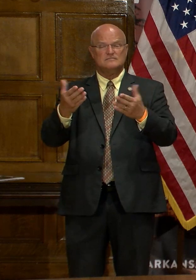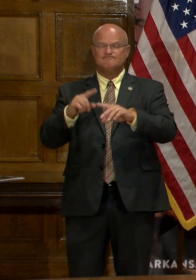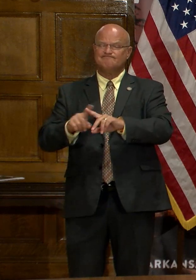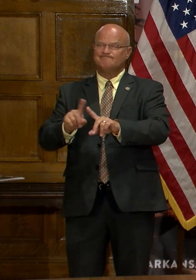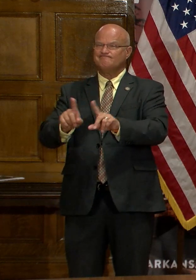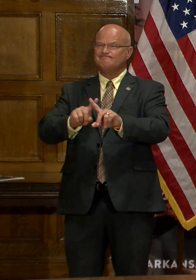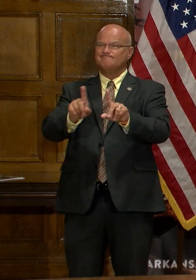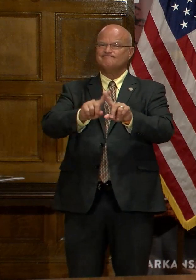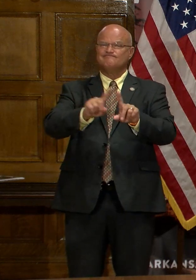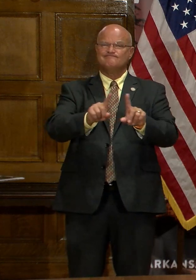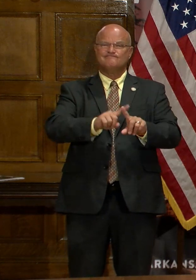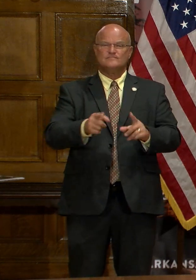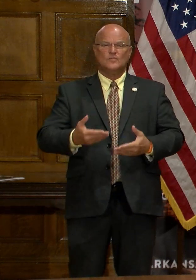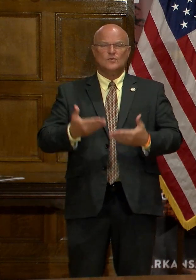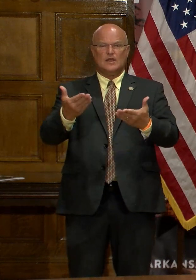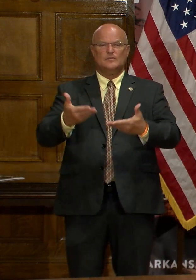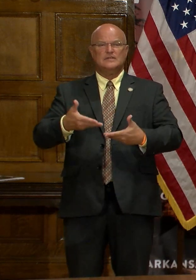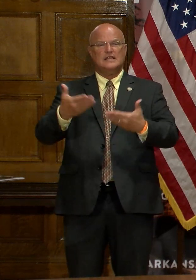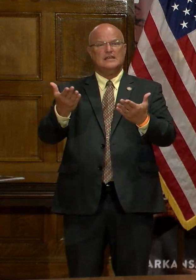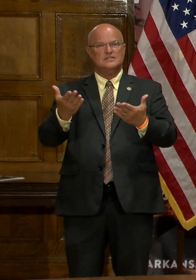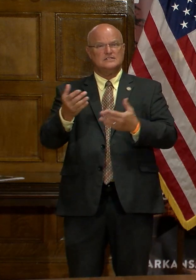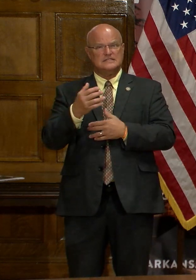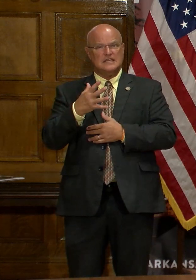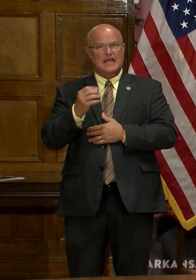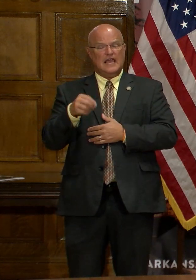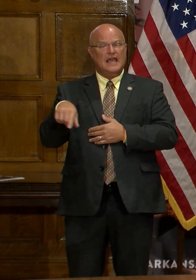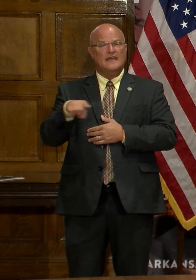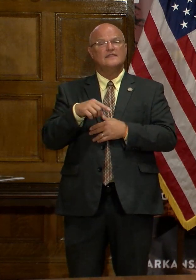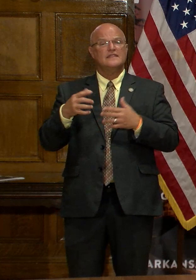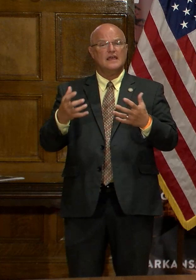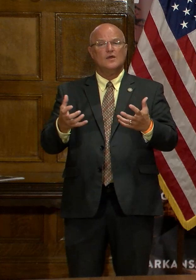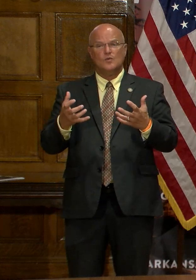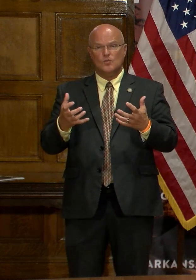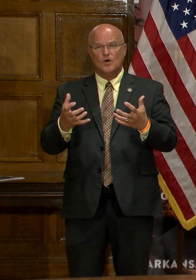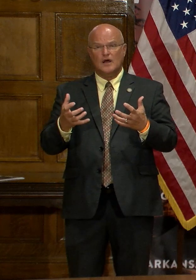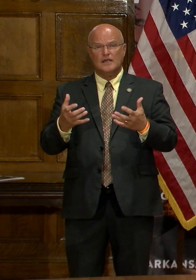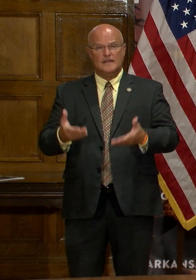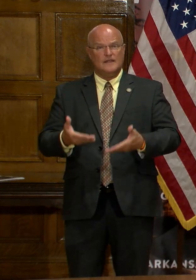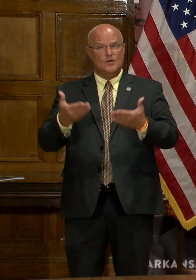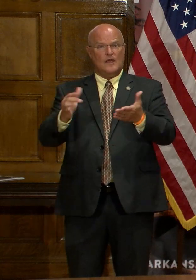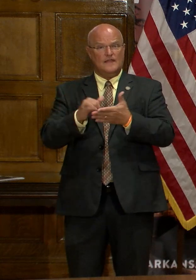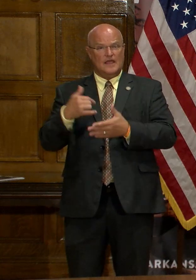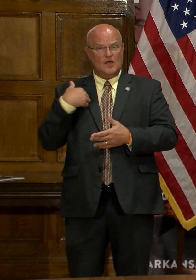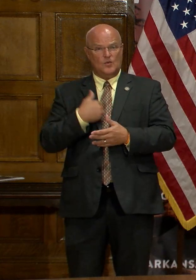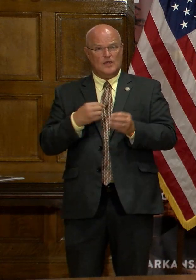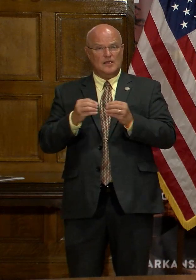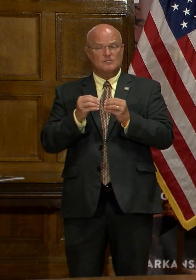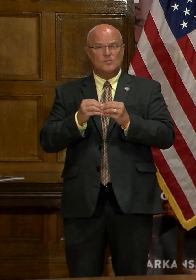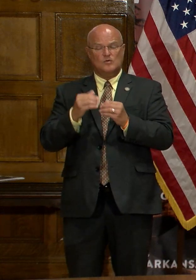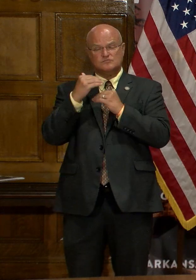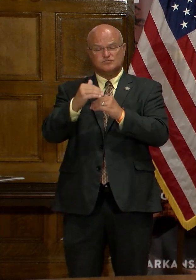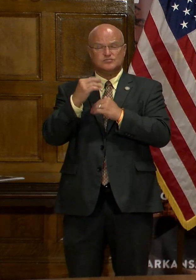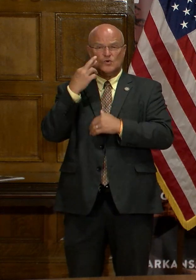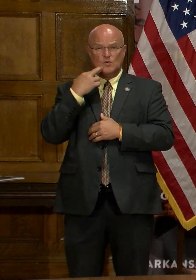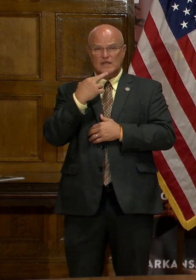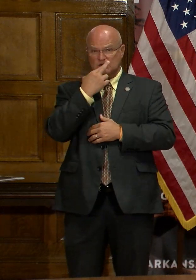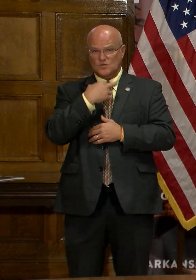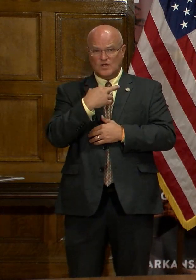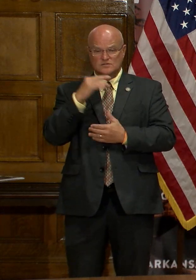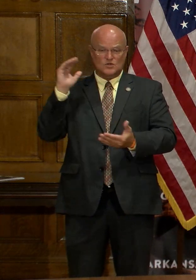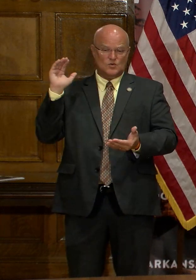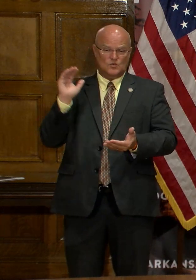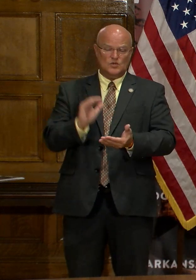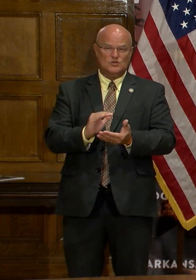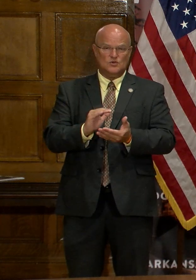numerous recommendations in there, and they recommend that we further restrict restaurants to